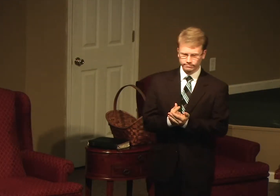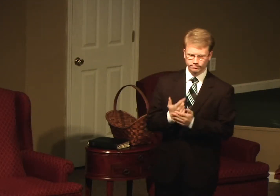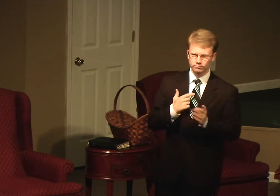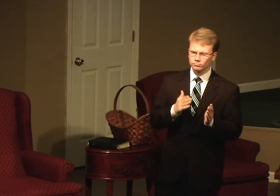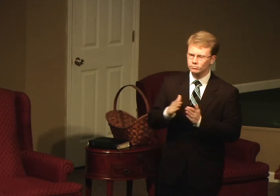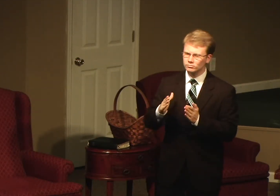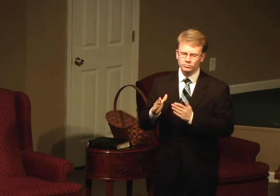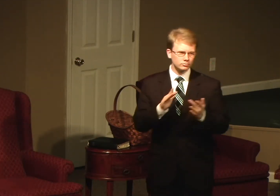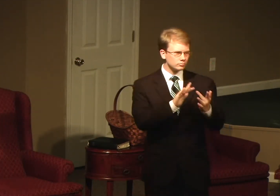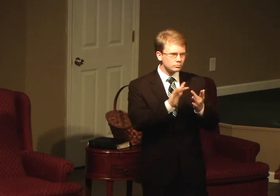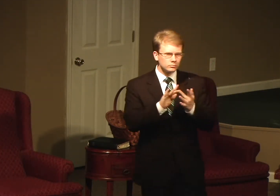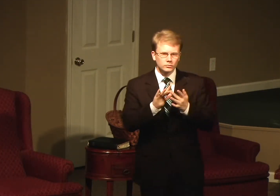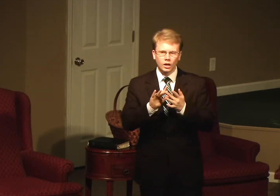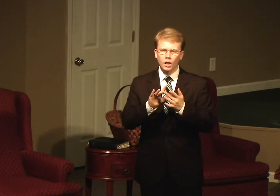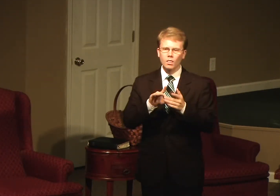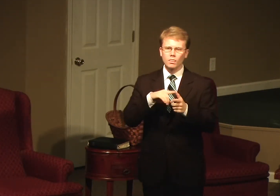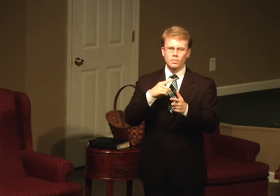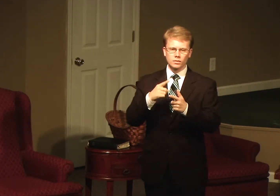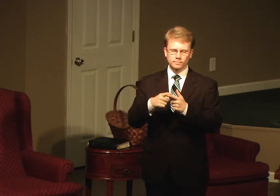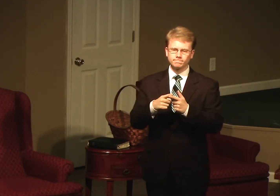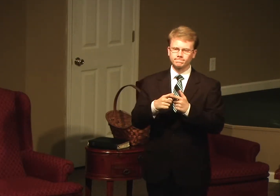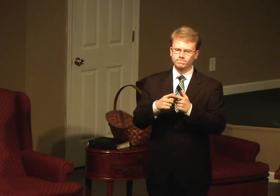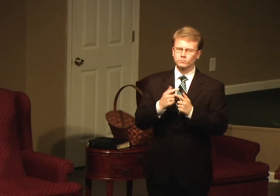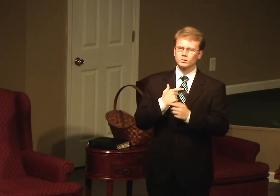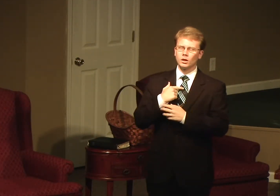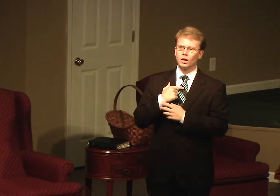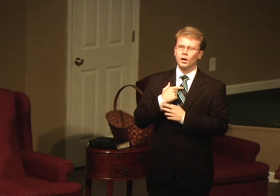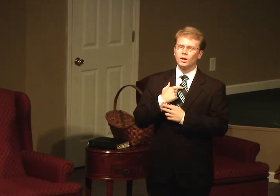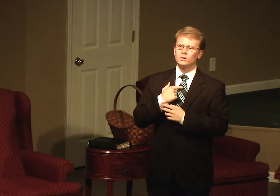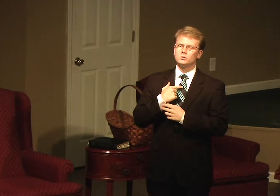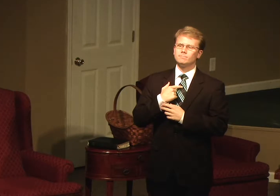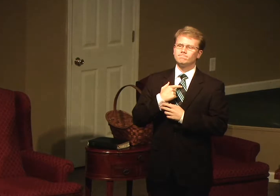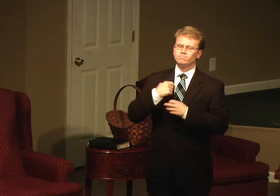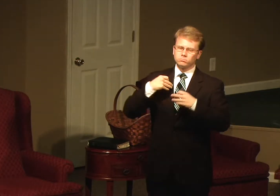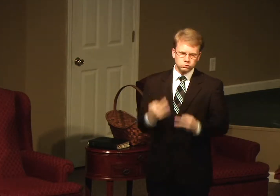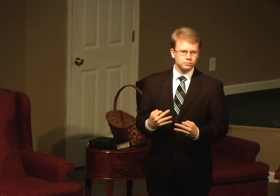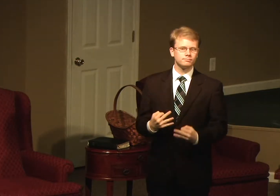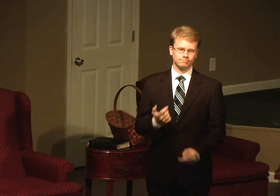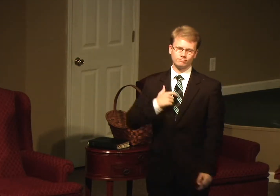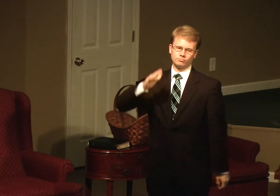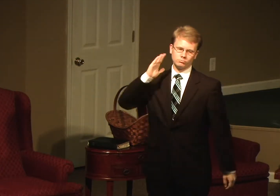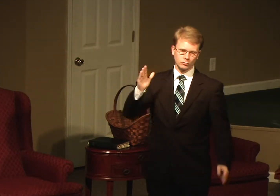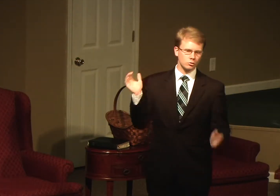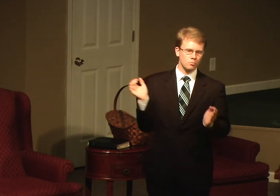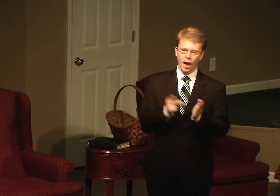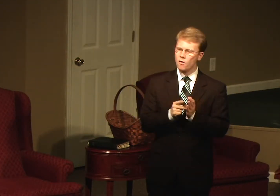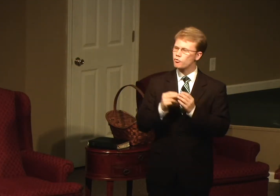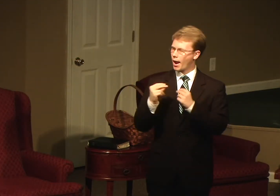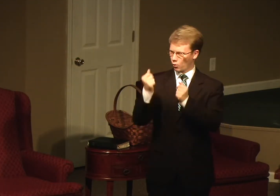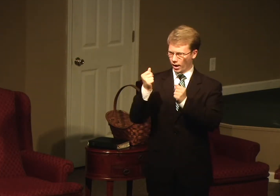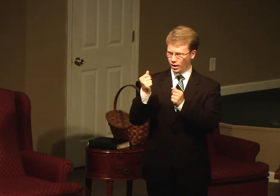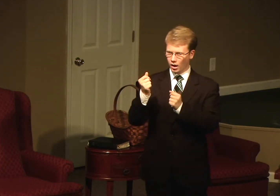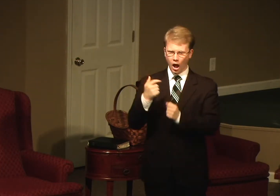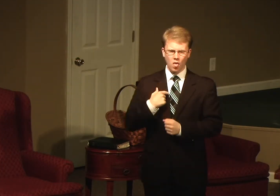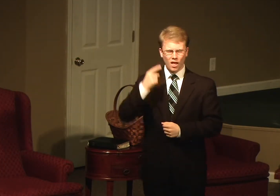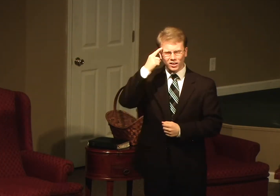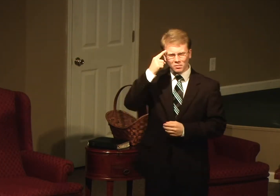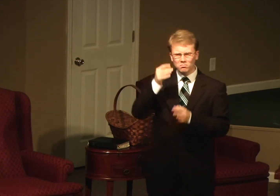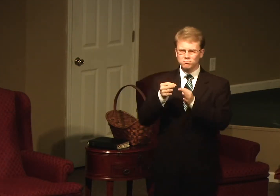that. And so I graduated 2012 and got in contact with different people, and I thought, you know what, I need to just go